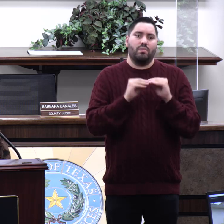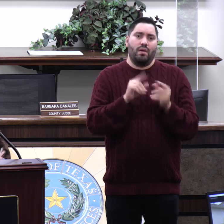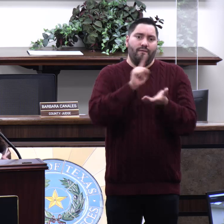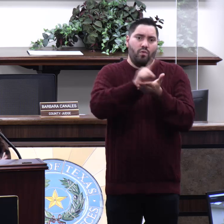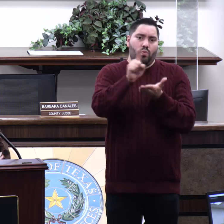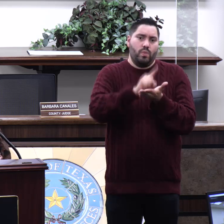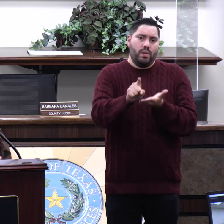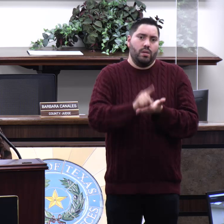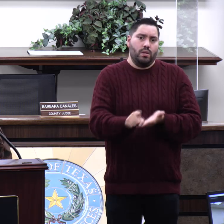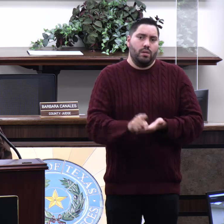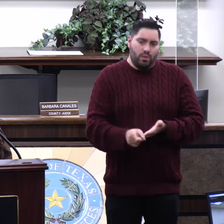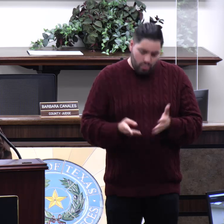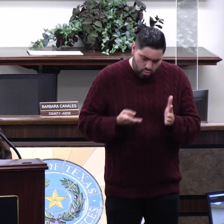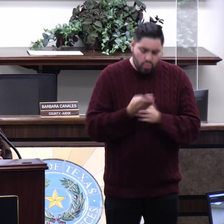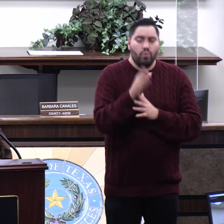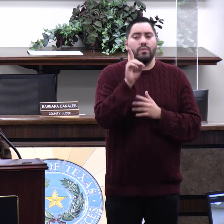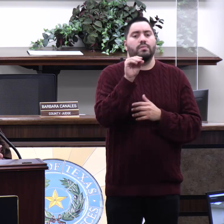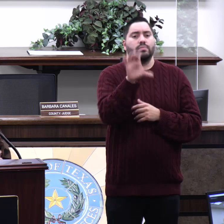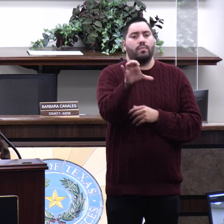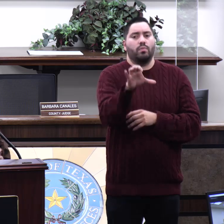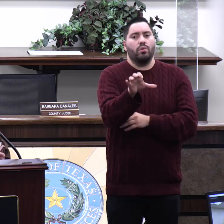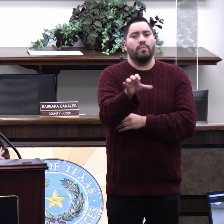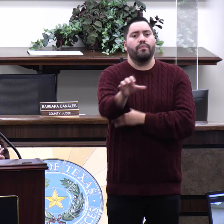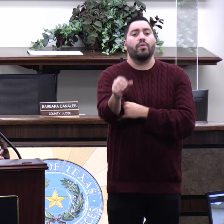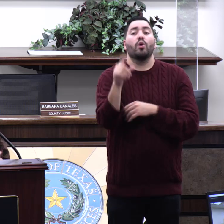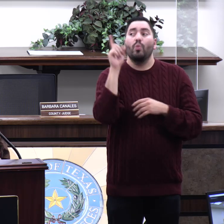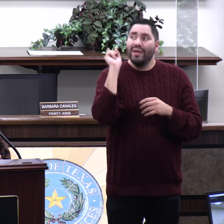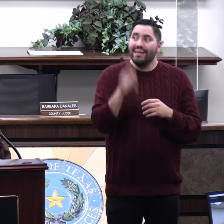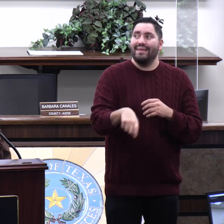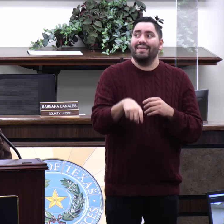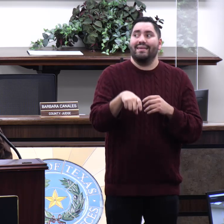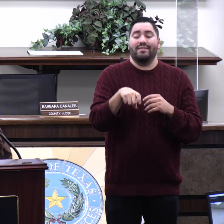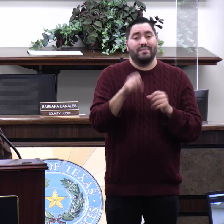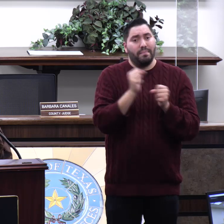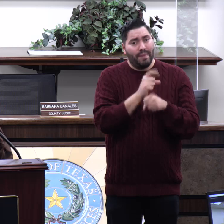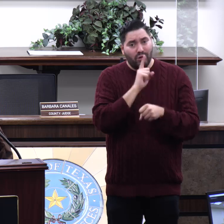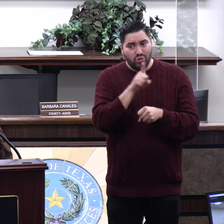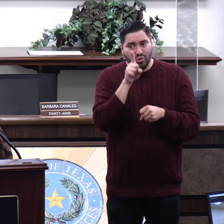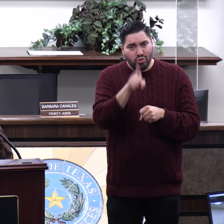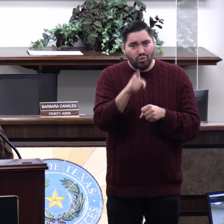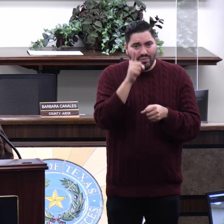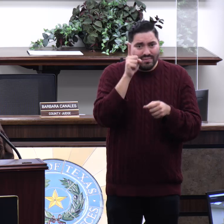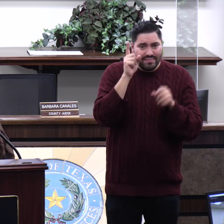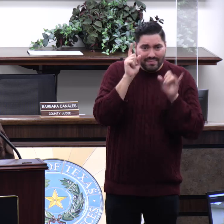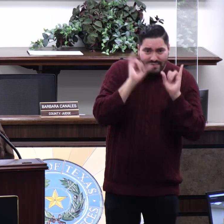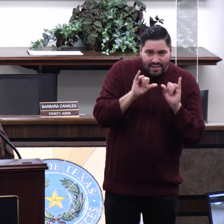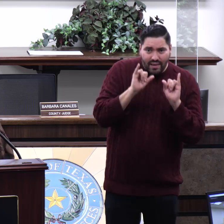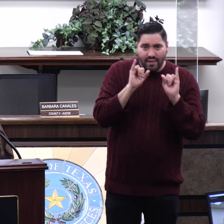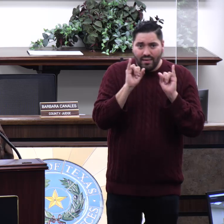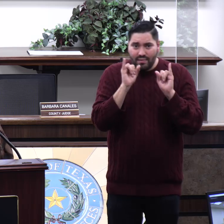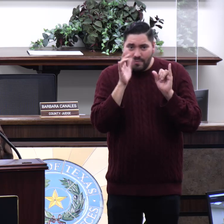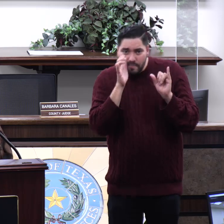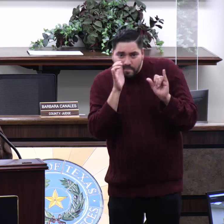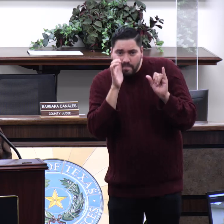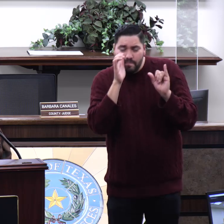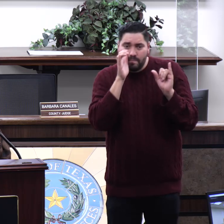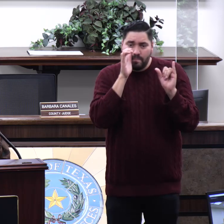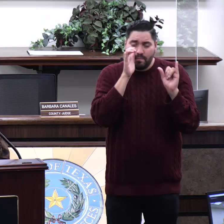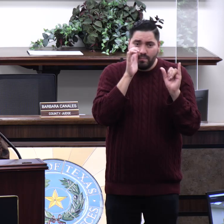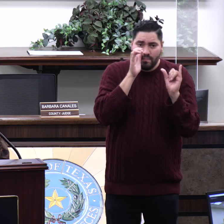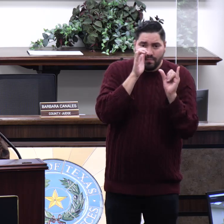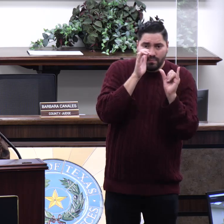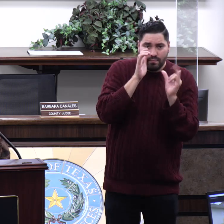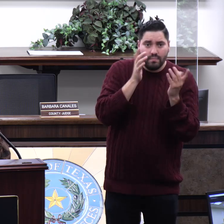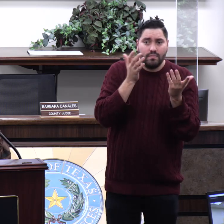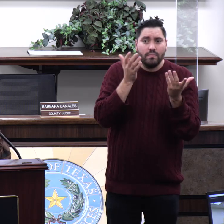week through the month of December. We need to make certain that we stay informed in order so that we can stay prepared.